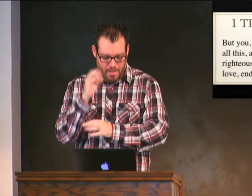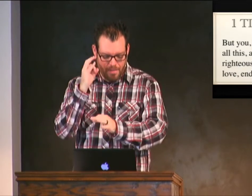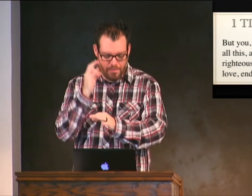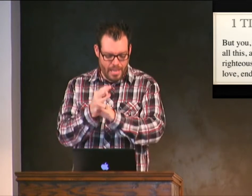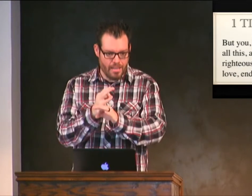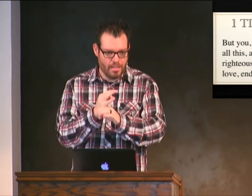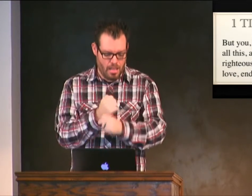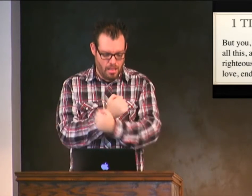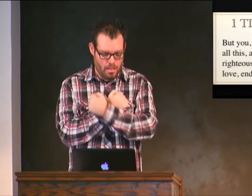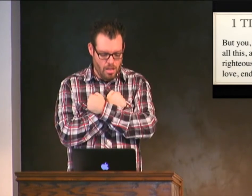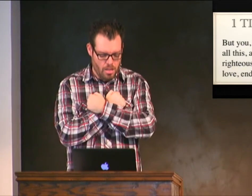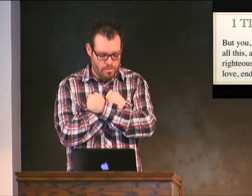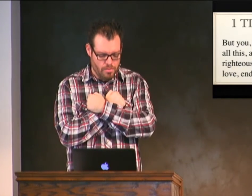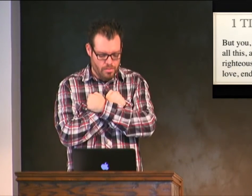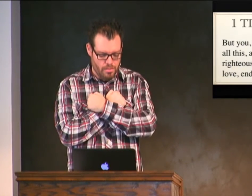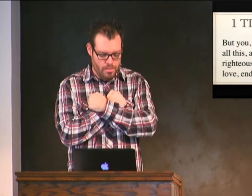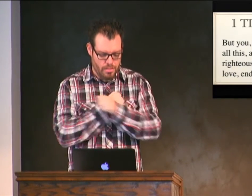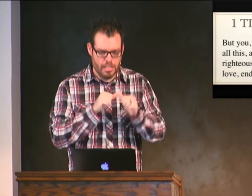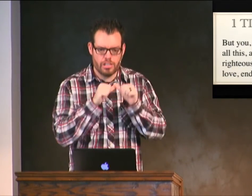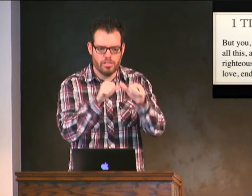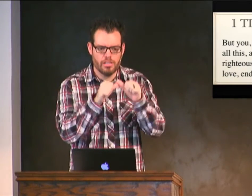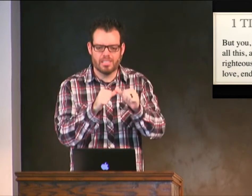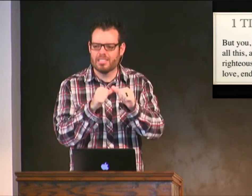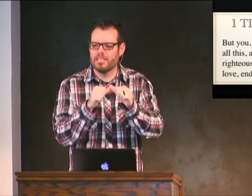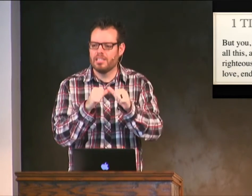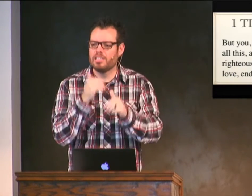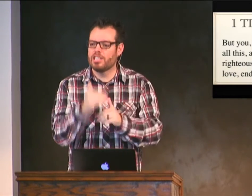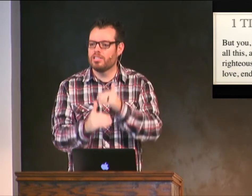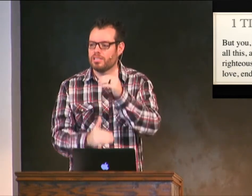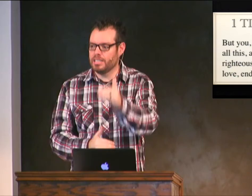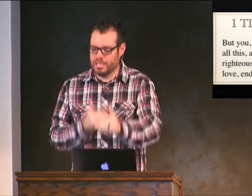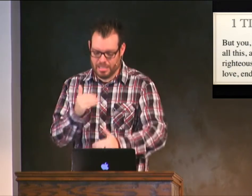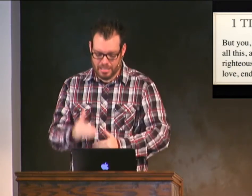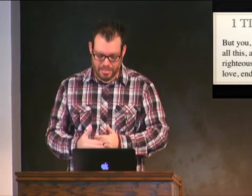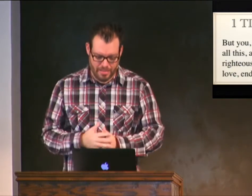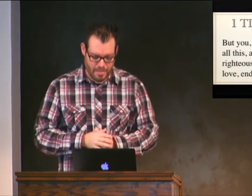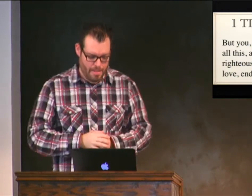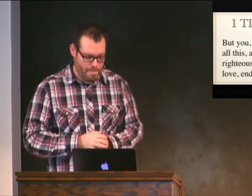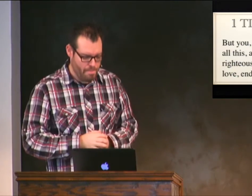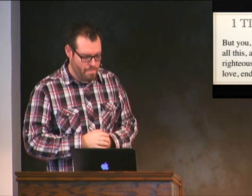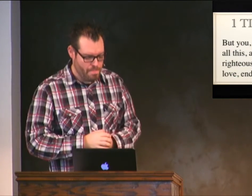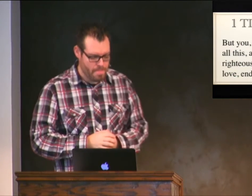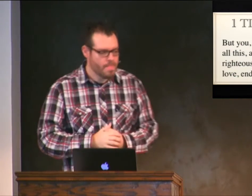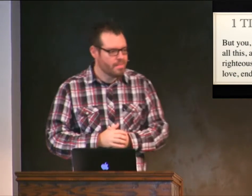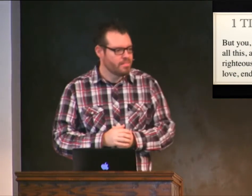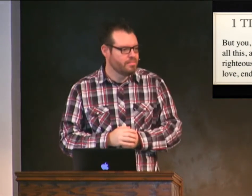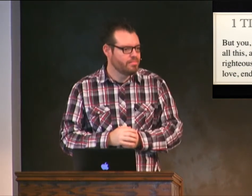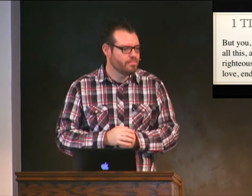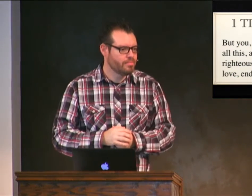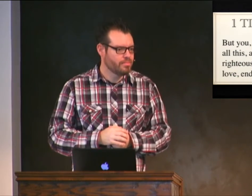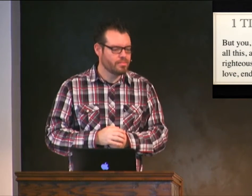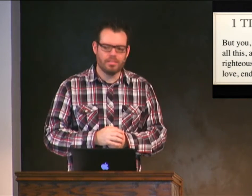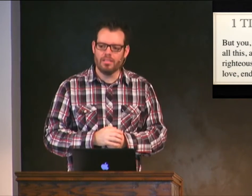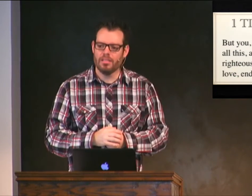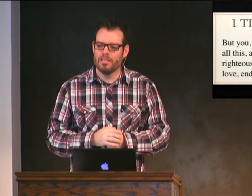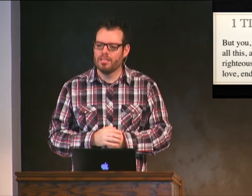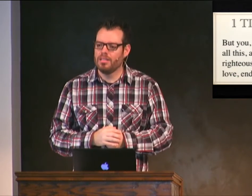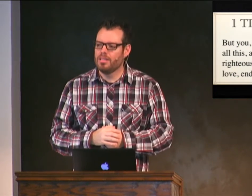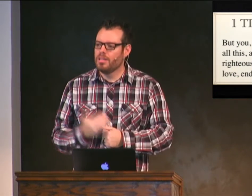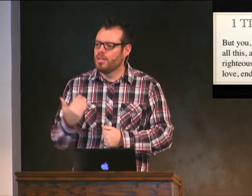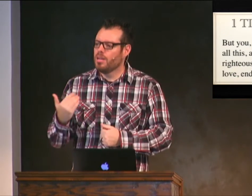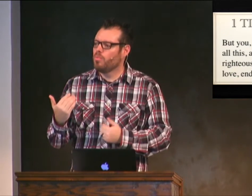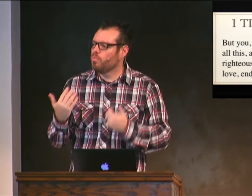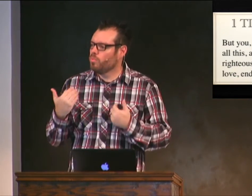godliness, faith, love, endurance, and chance on this.